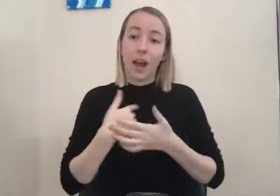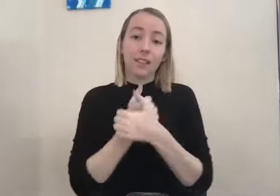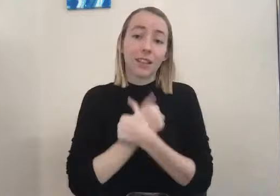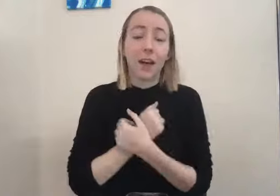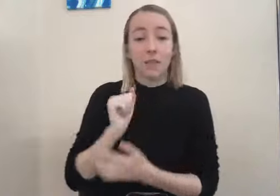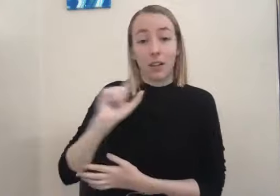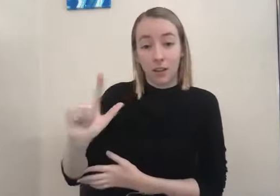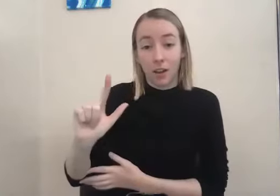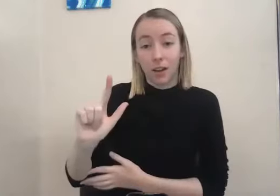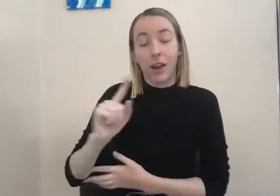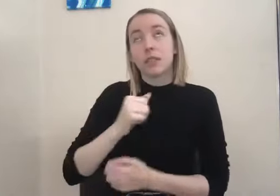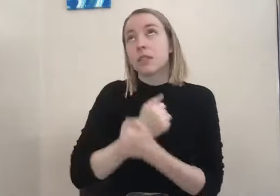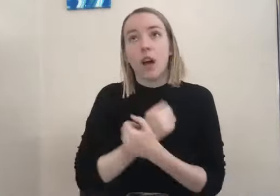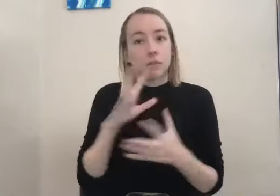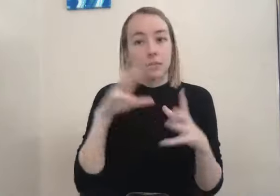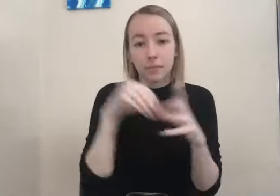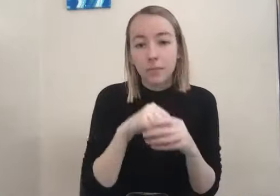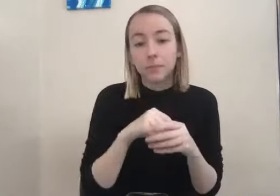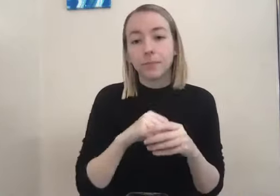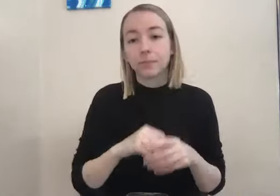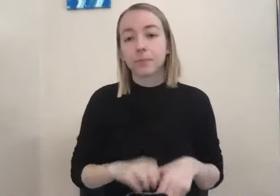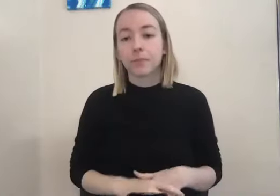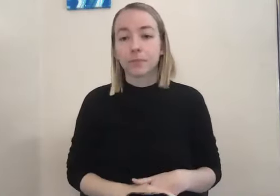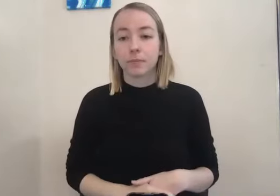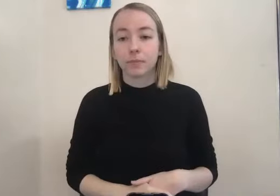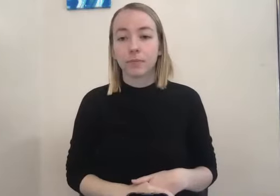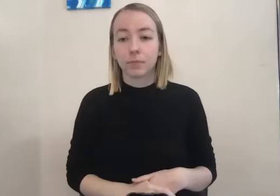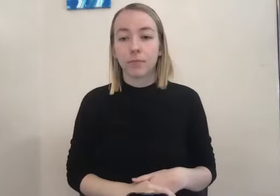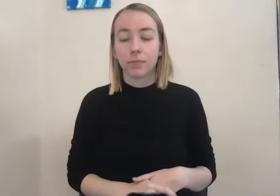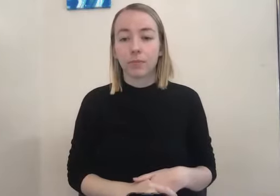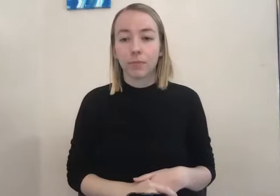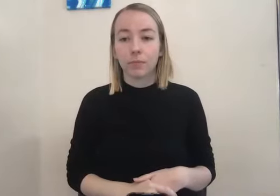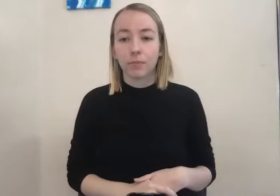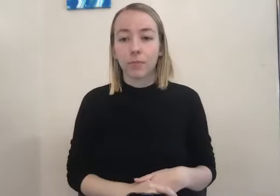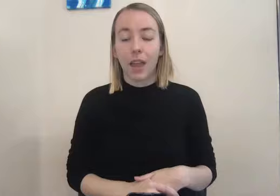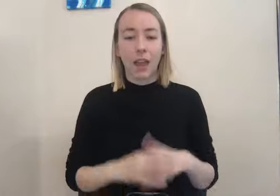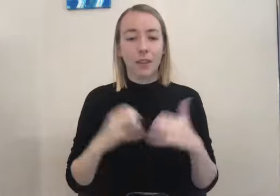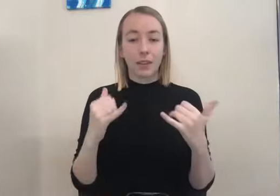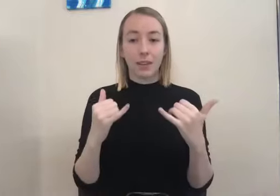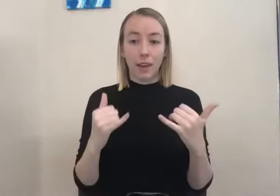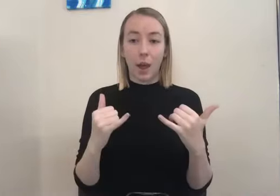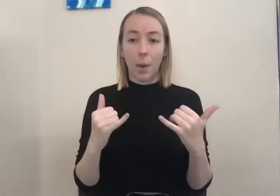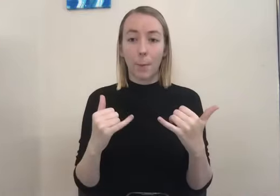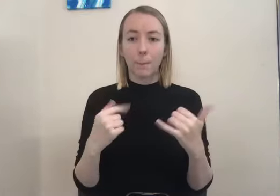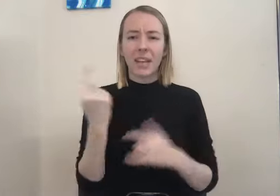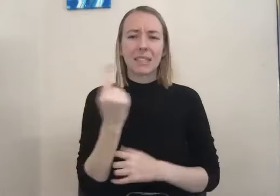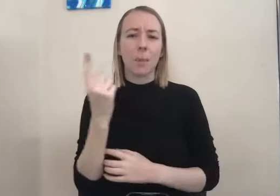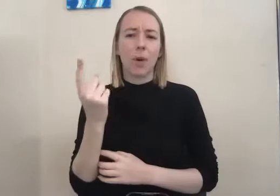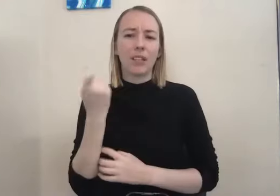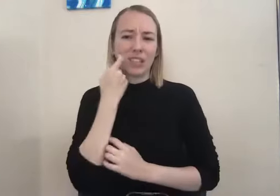I've got a condition, I'm not allowed out. And the relationship that I've developed further, you know, another layer with my